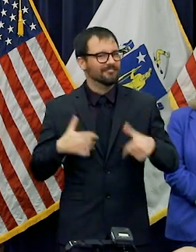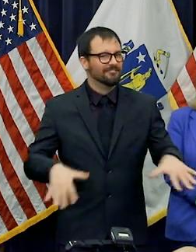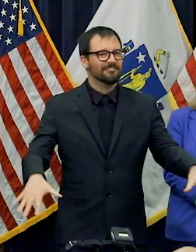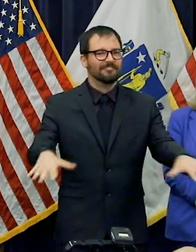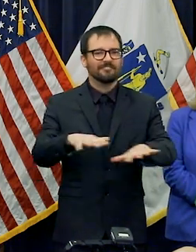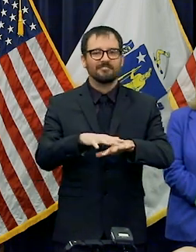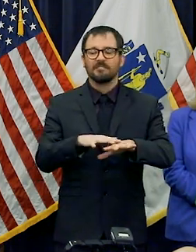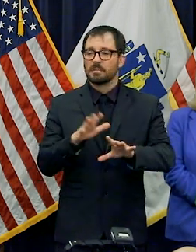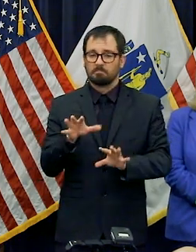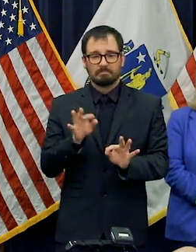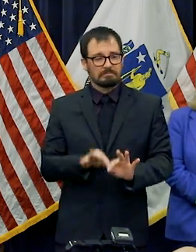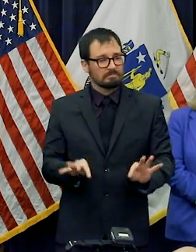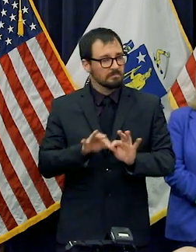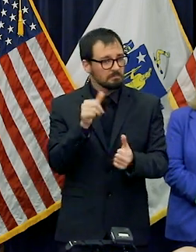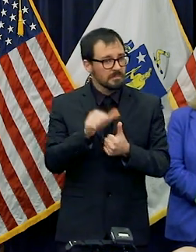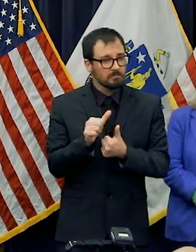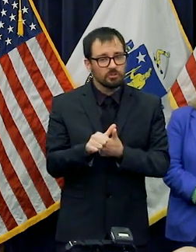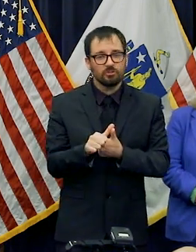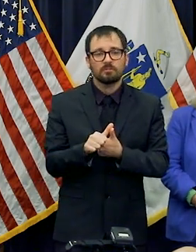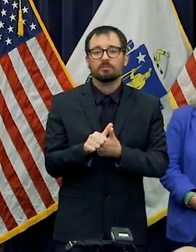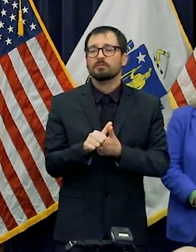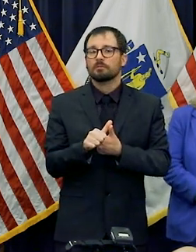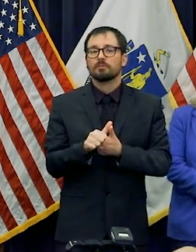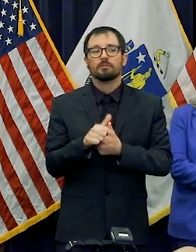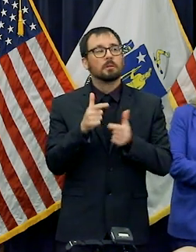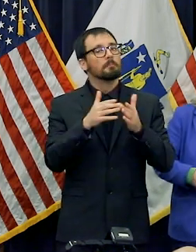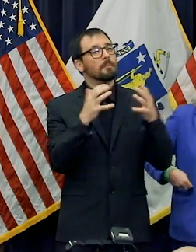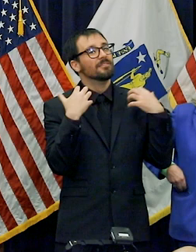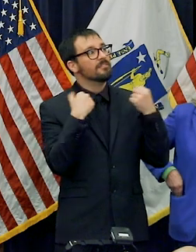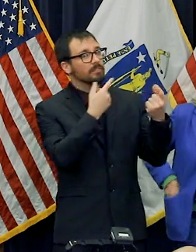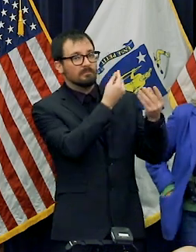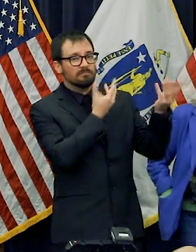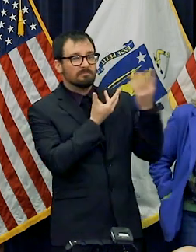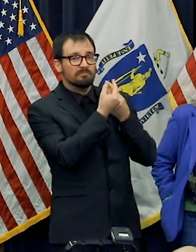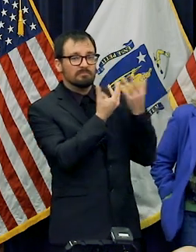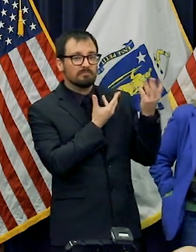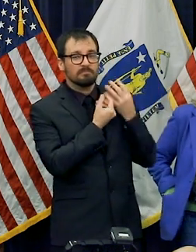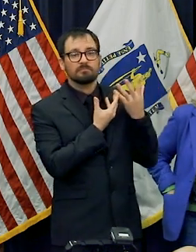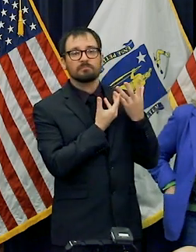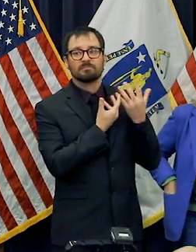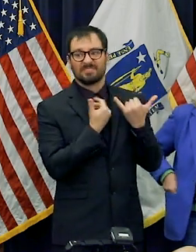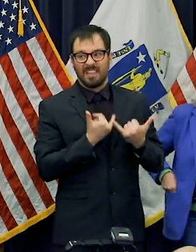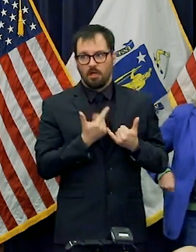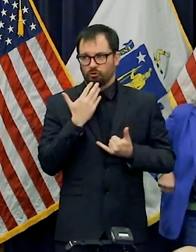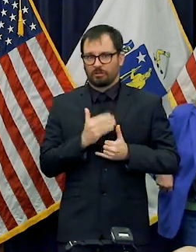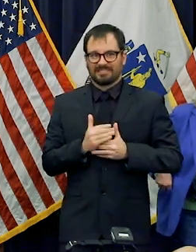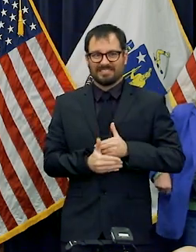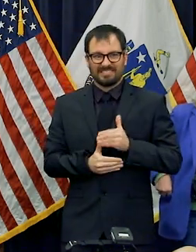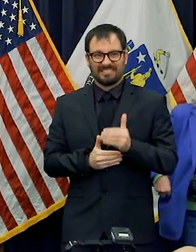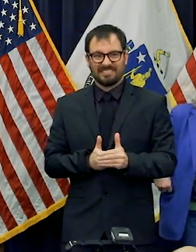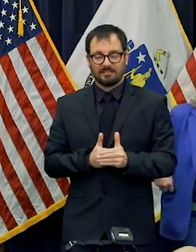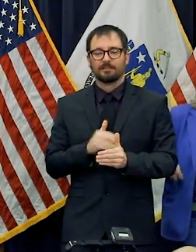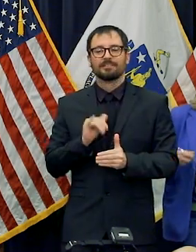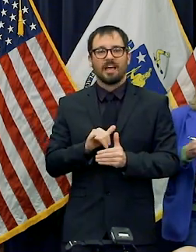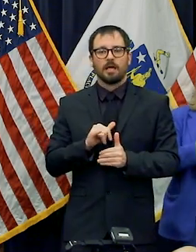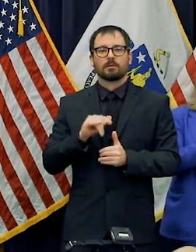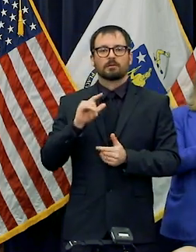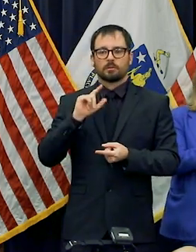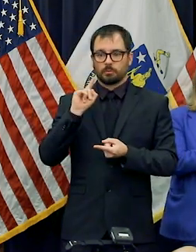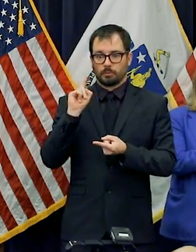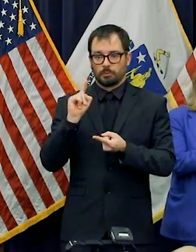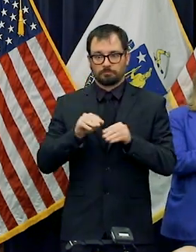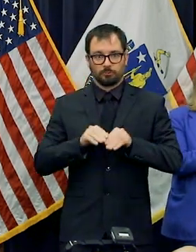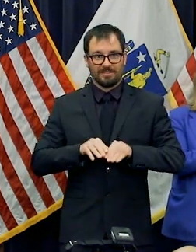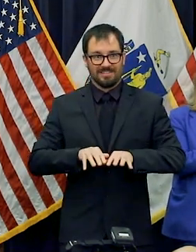Our public health professionals believe by taking these serious actions now, we can mitigate the spread of coronavirus and help protect our most vulnerable